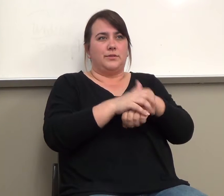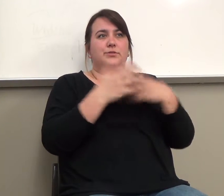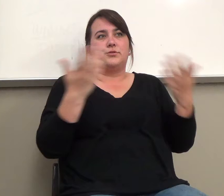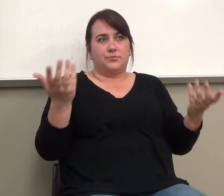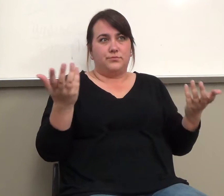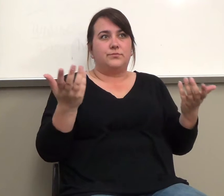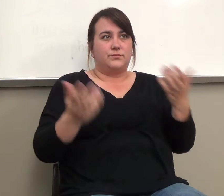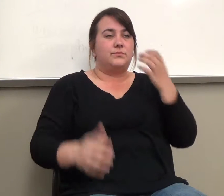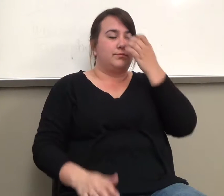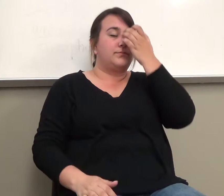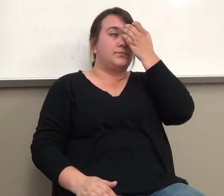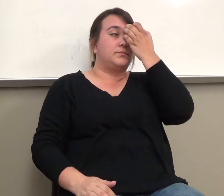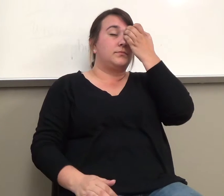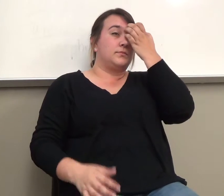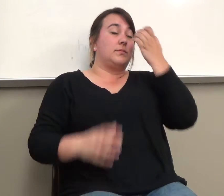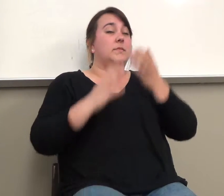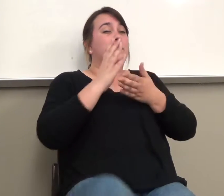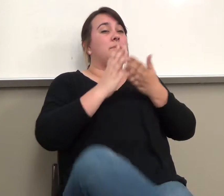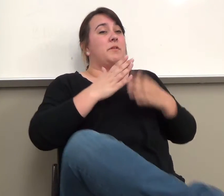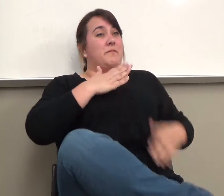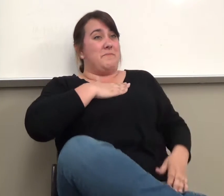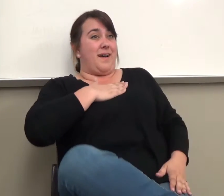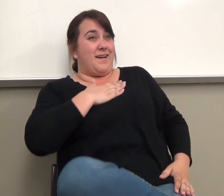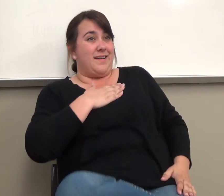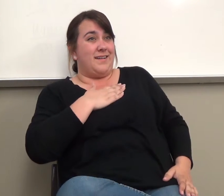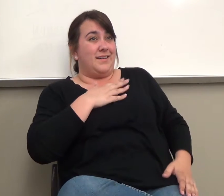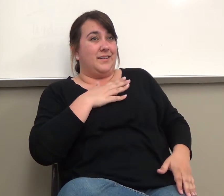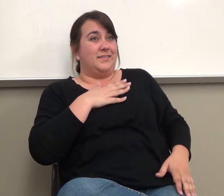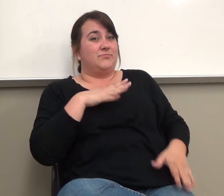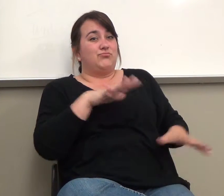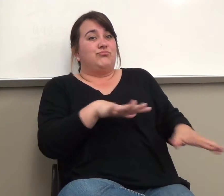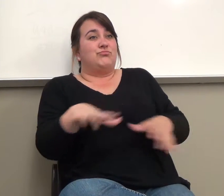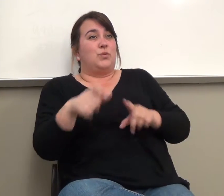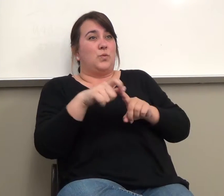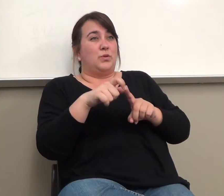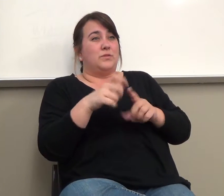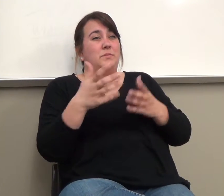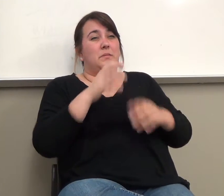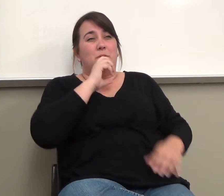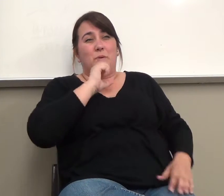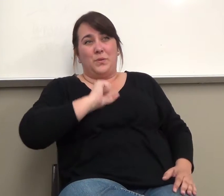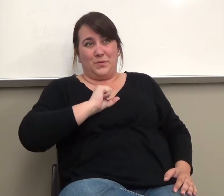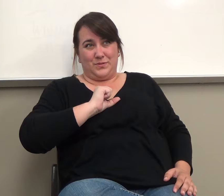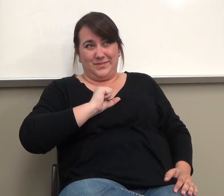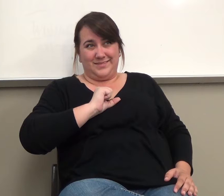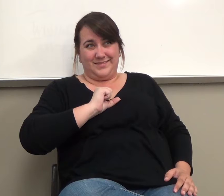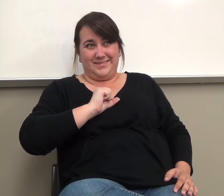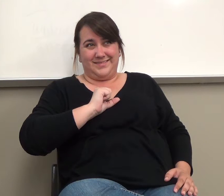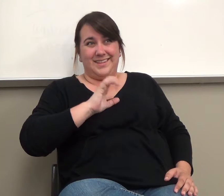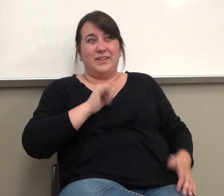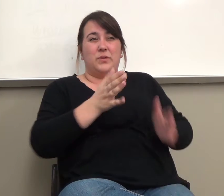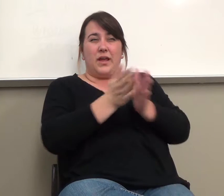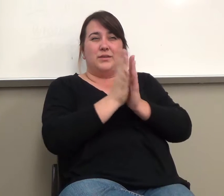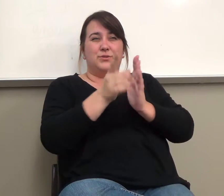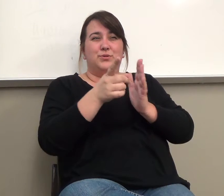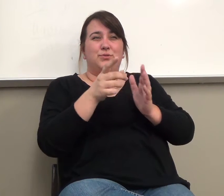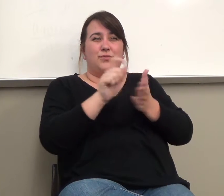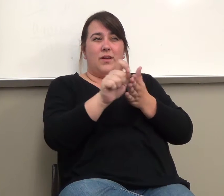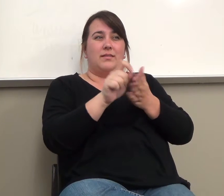some of my slang may be a little bit dated. That's one of the reasons I asked you guys to write that slang sentence so I can get some ideas